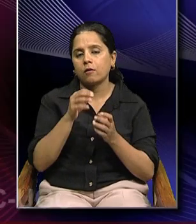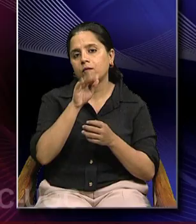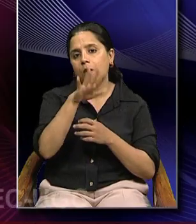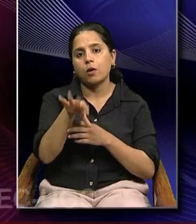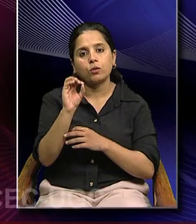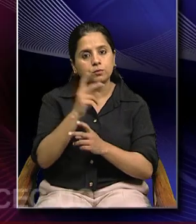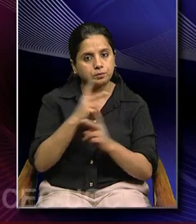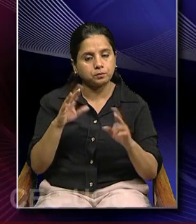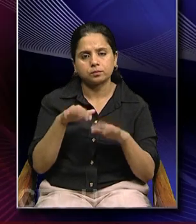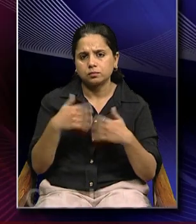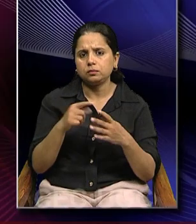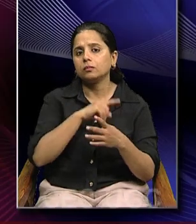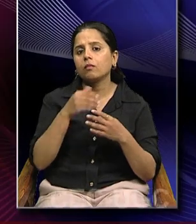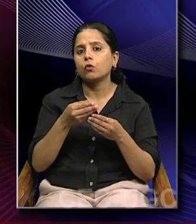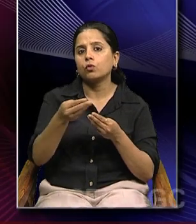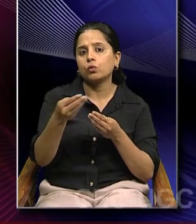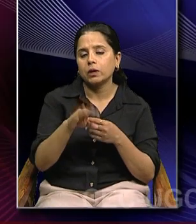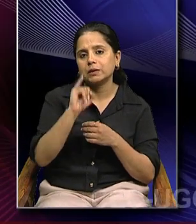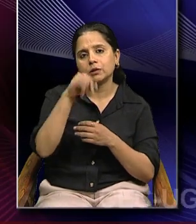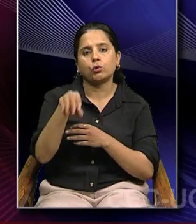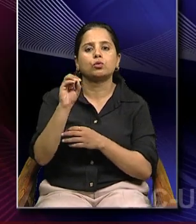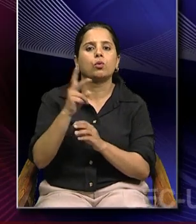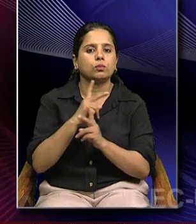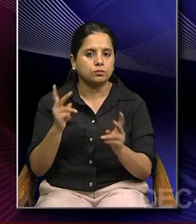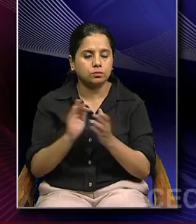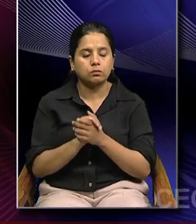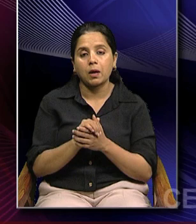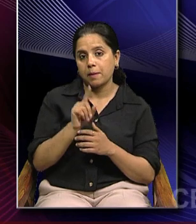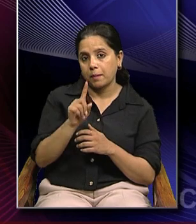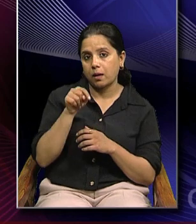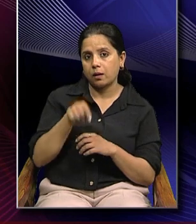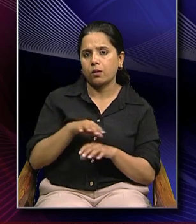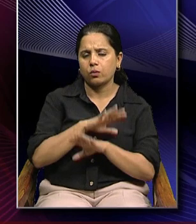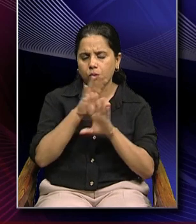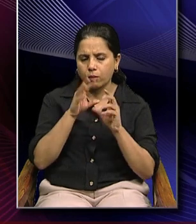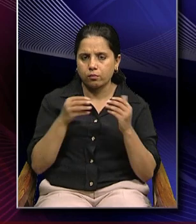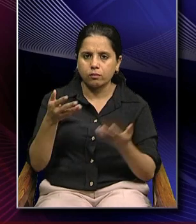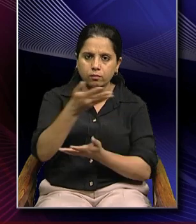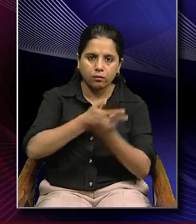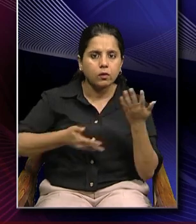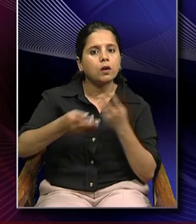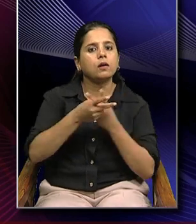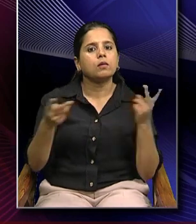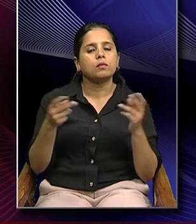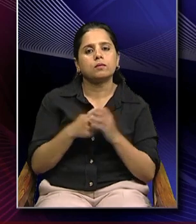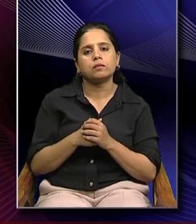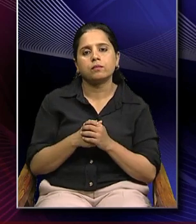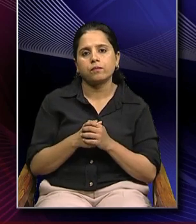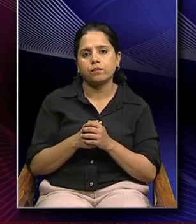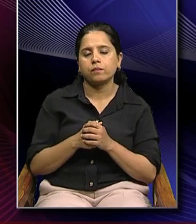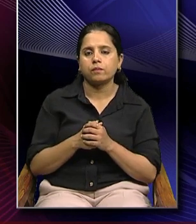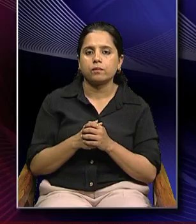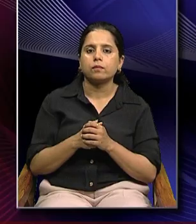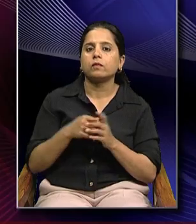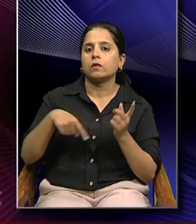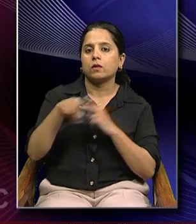5.0 or the forthcoming marketing 6.0. But in this entire discussion, we have decided to have a